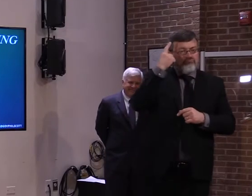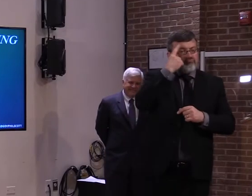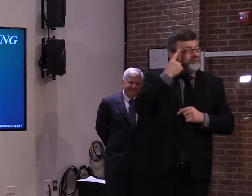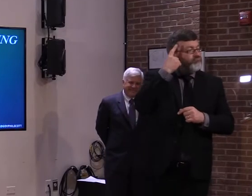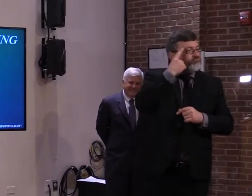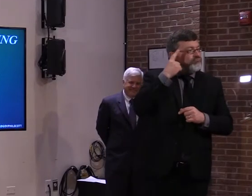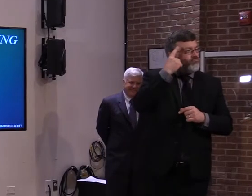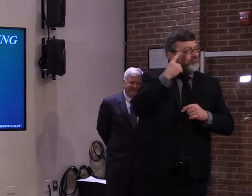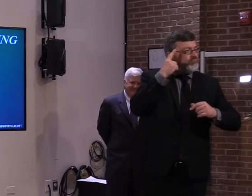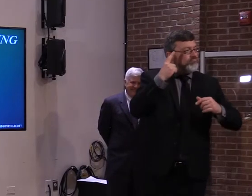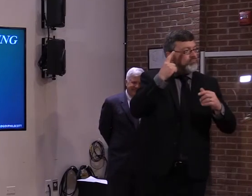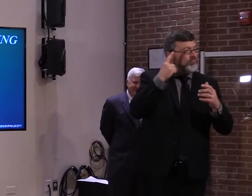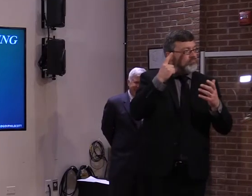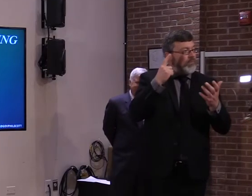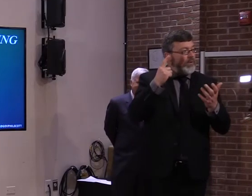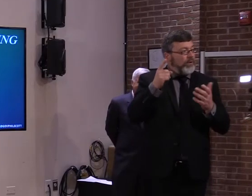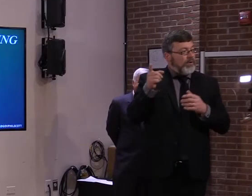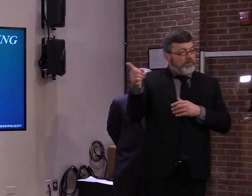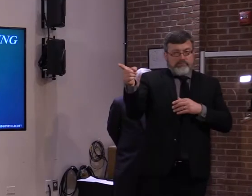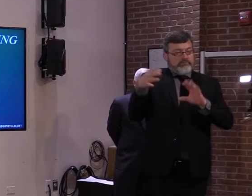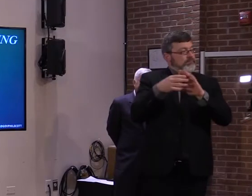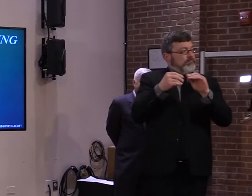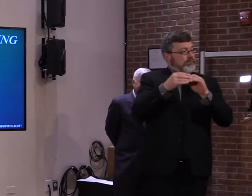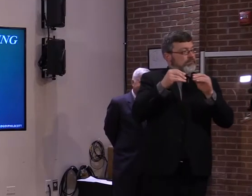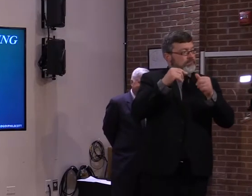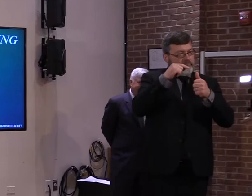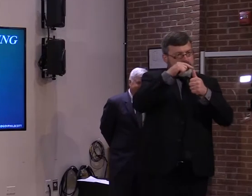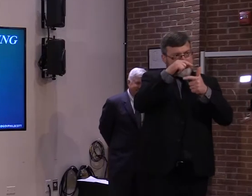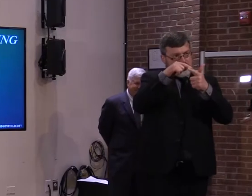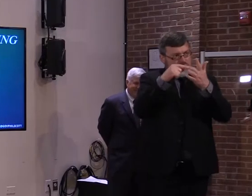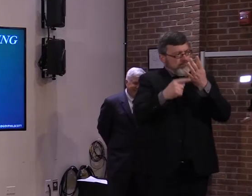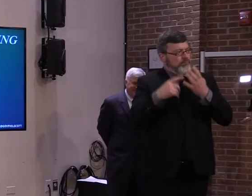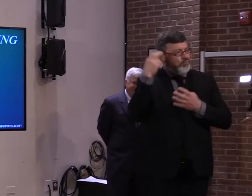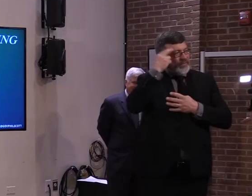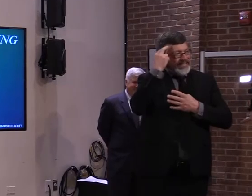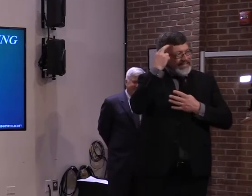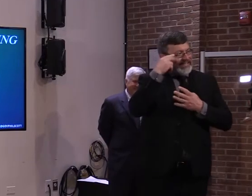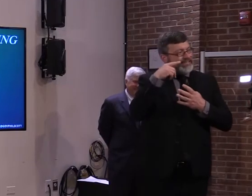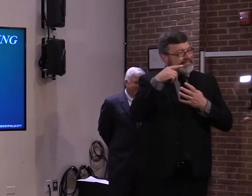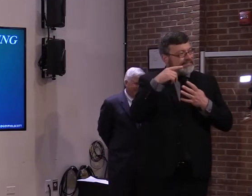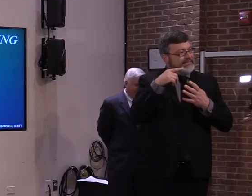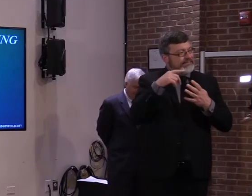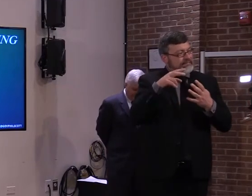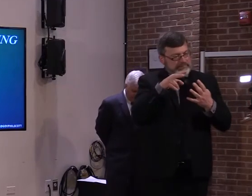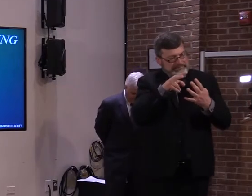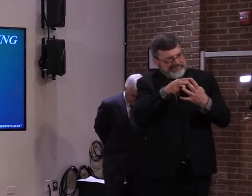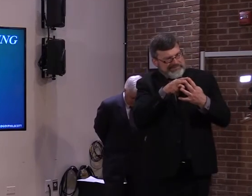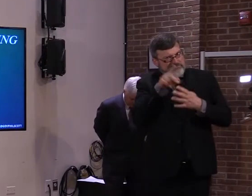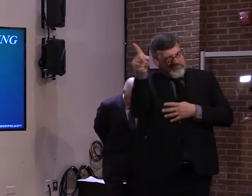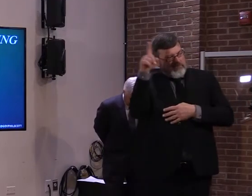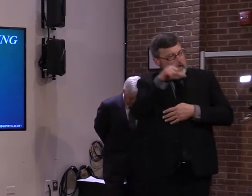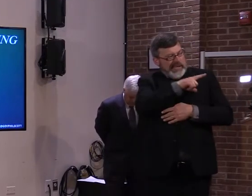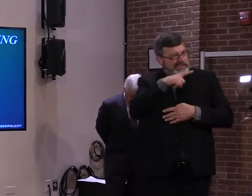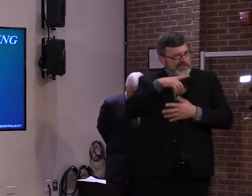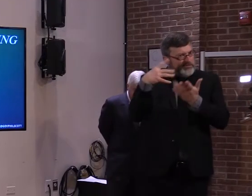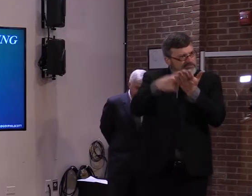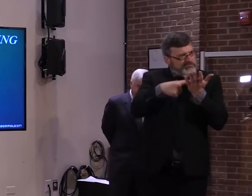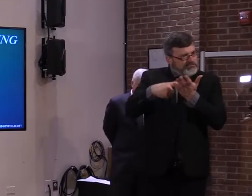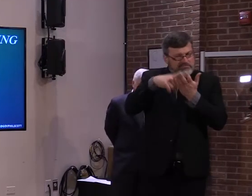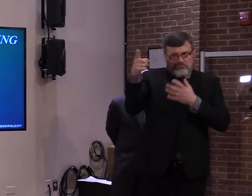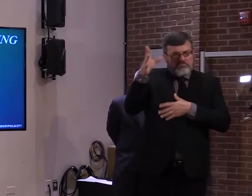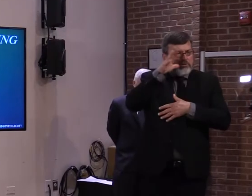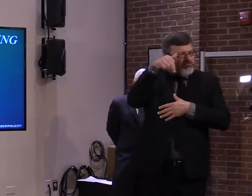you mentioned three of the four reasons that the legislature is in session for the veto session. You did not address